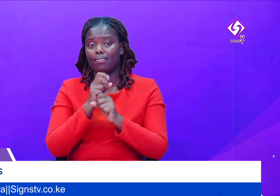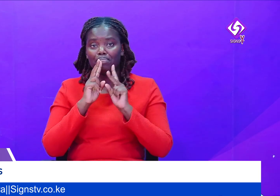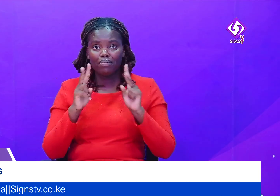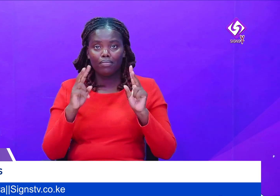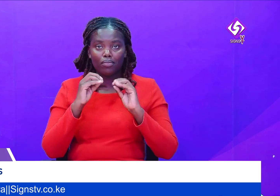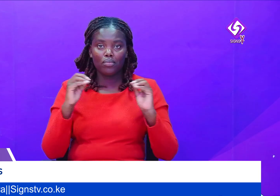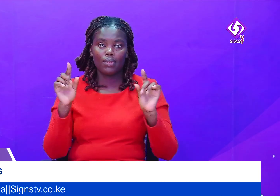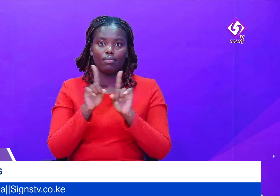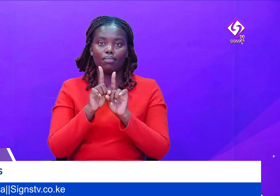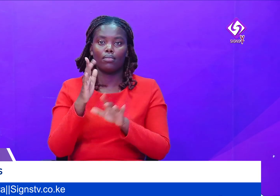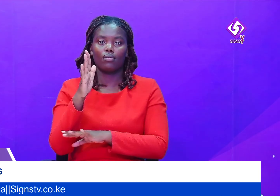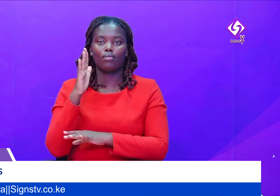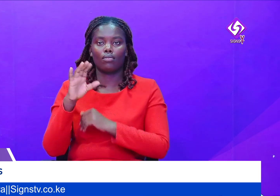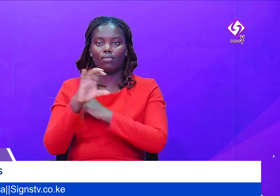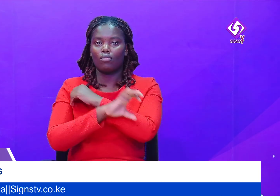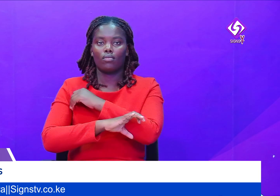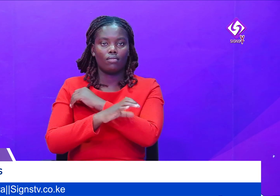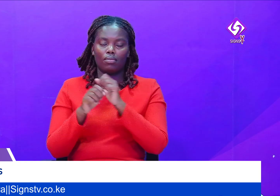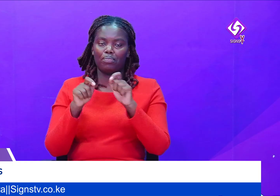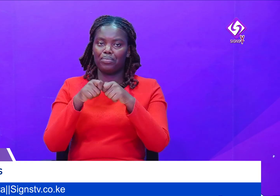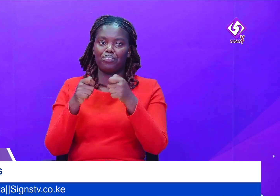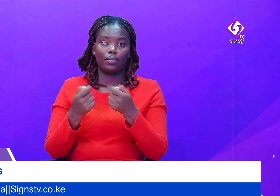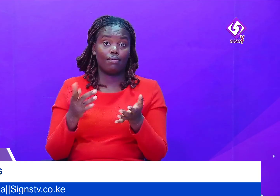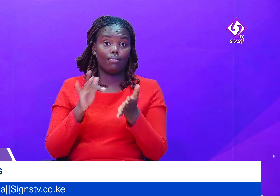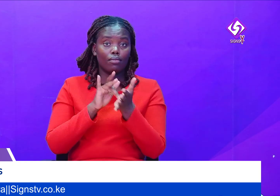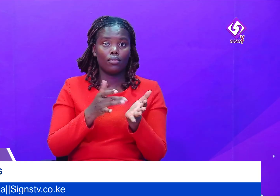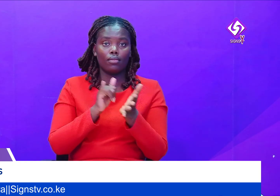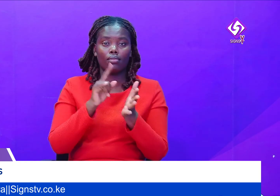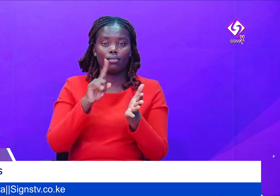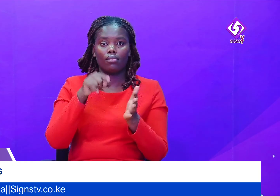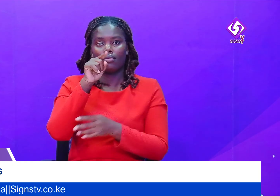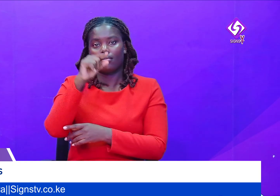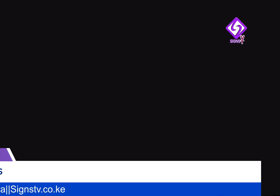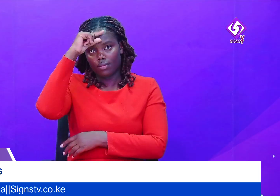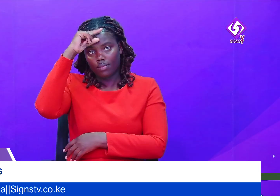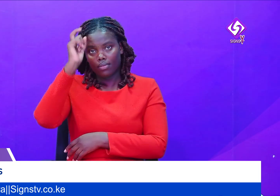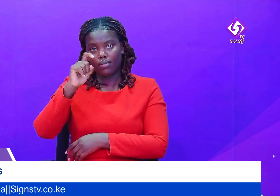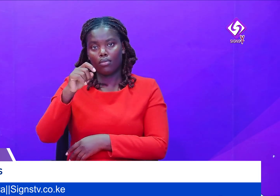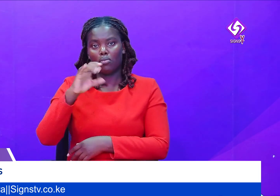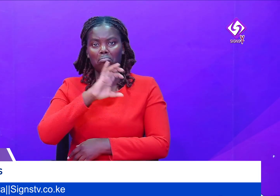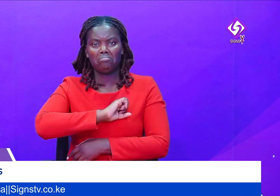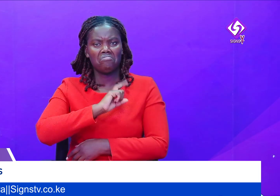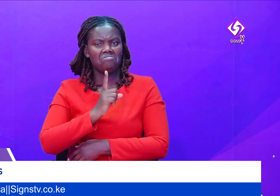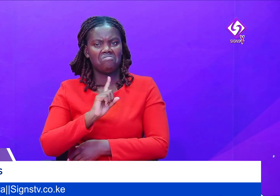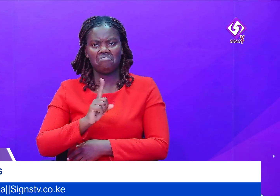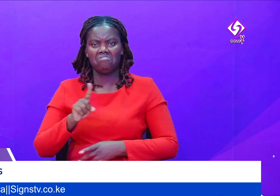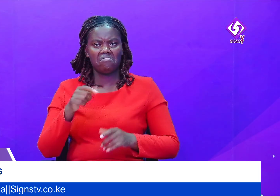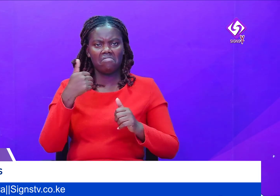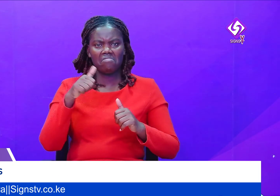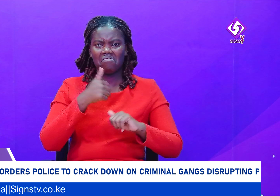that threaten peace and security in the country. He emphasized that the government will not tolerate any acts that